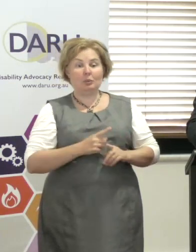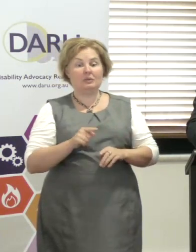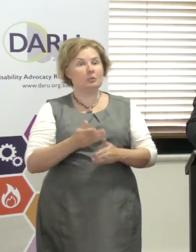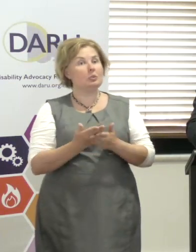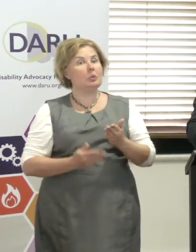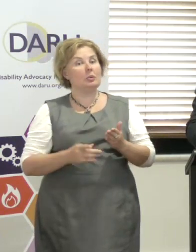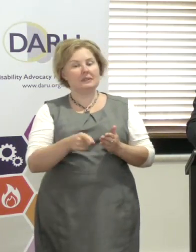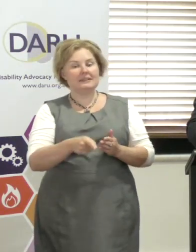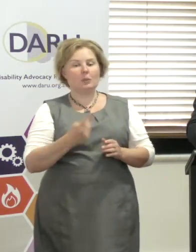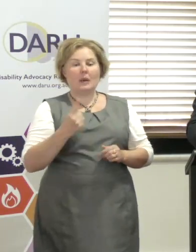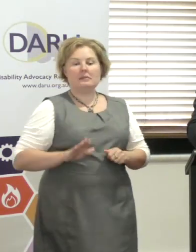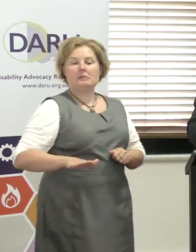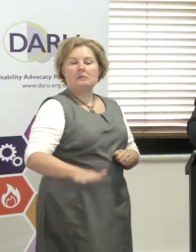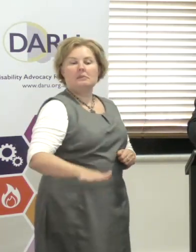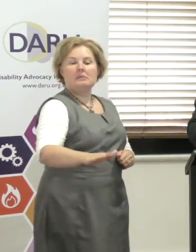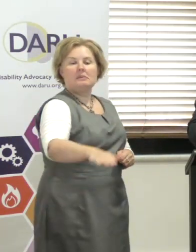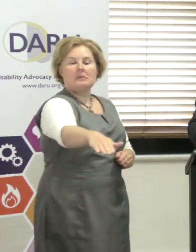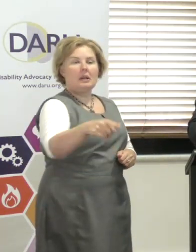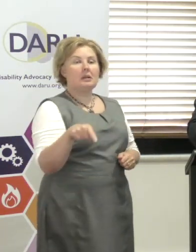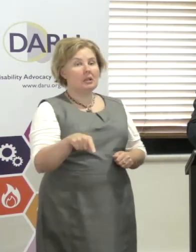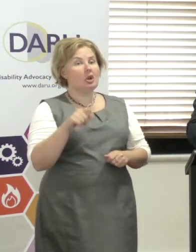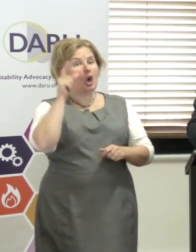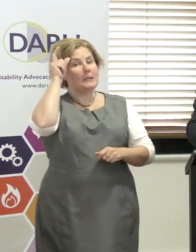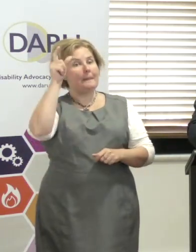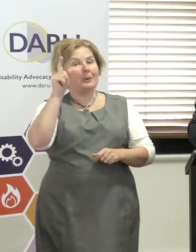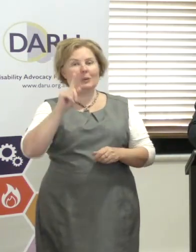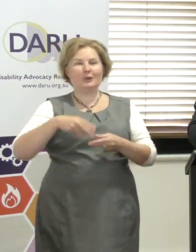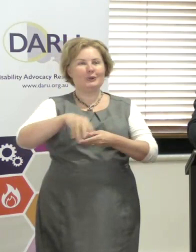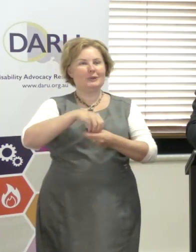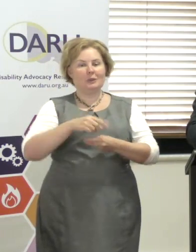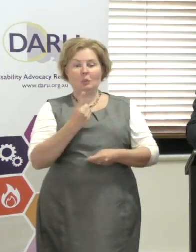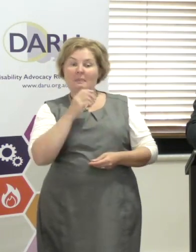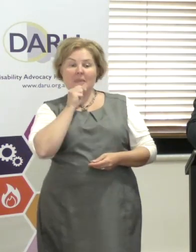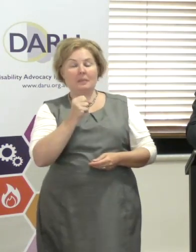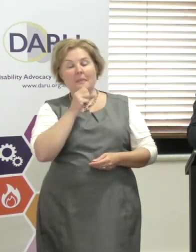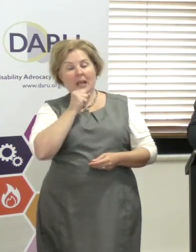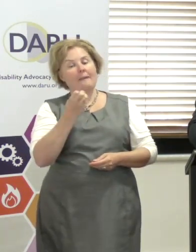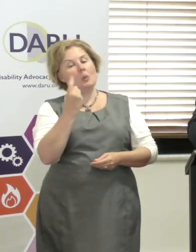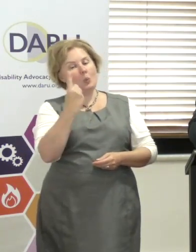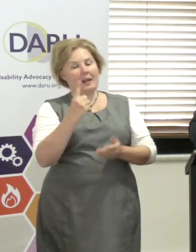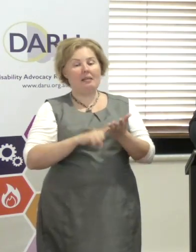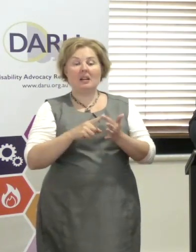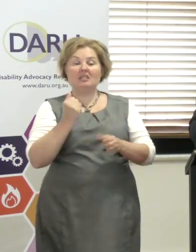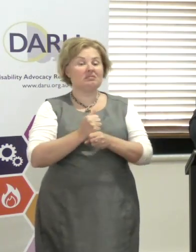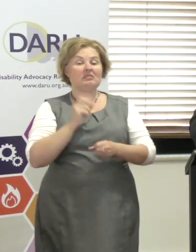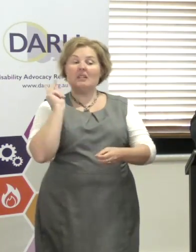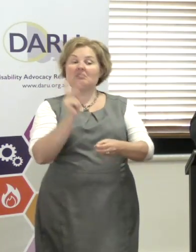symbolic of this concept of inclusion. So here's a one-legged man just participating, he's on a hunt, he's doing what everyone else does.